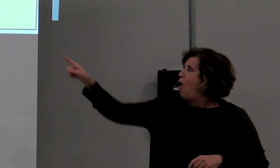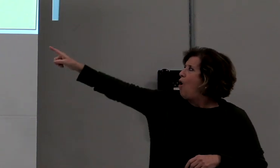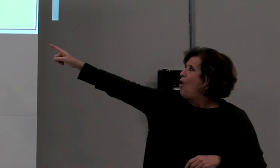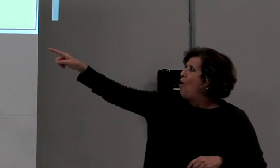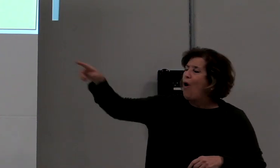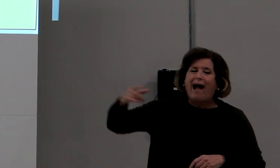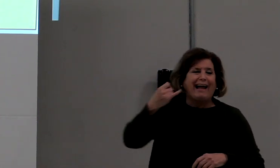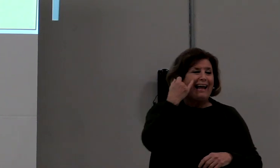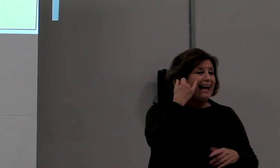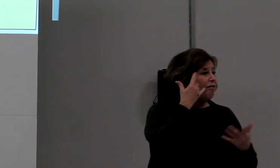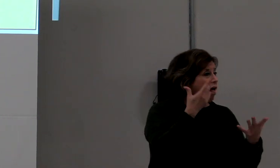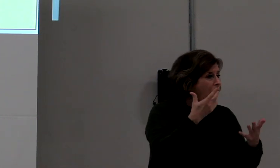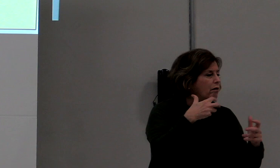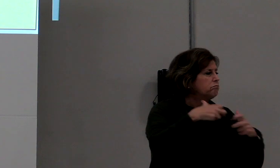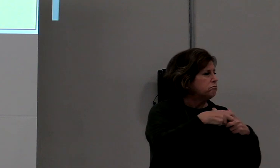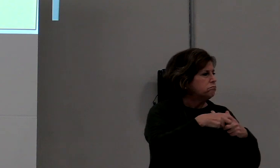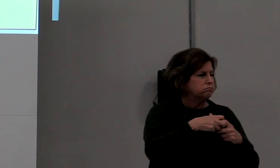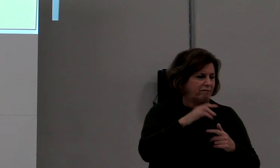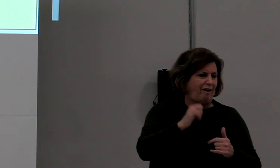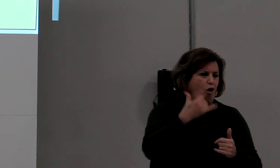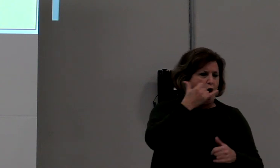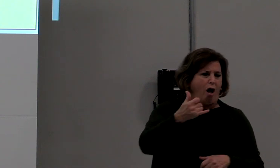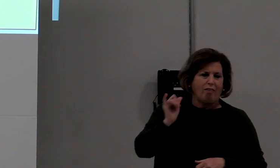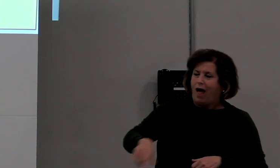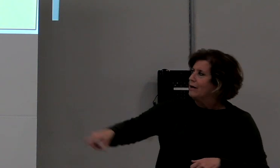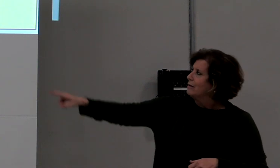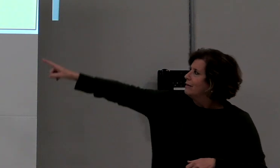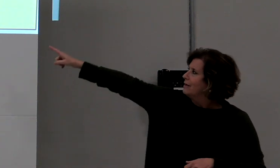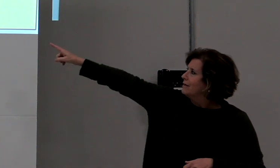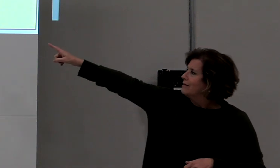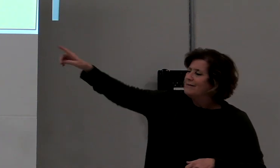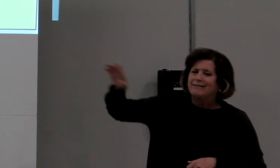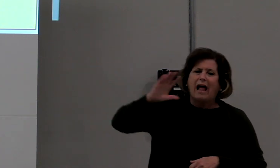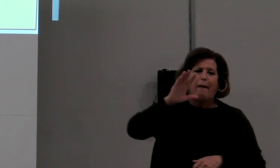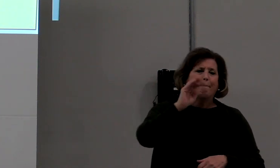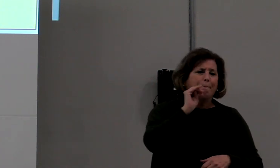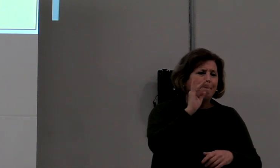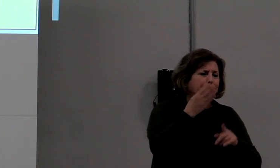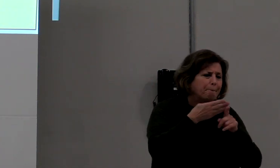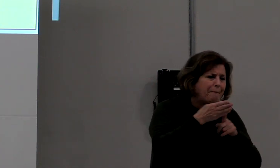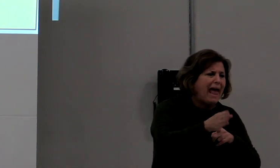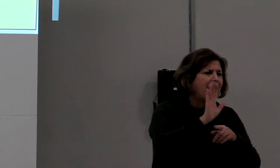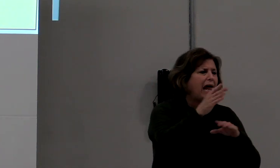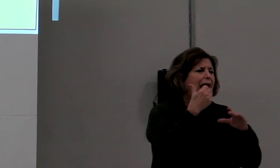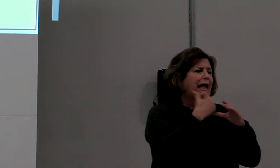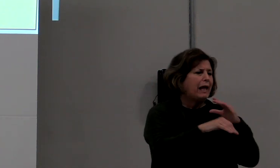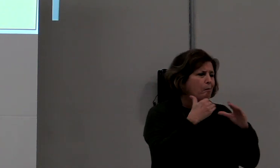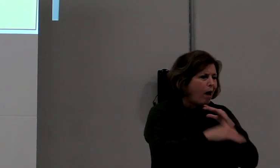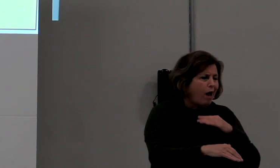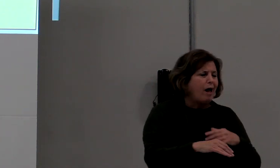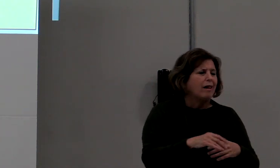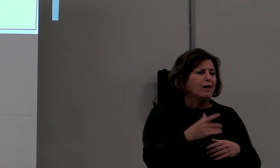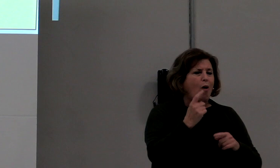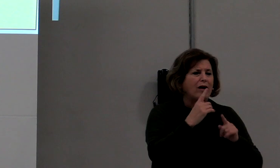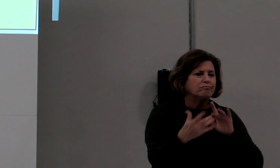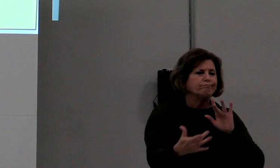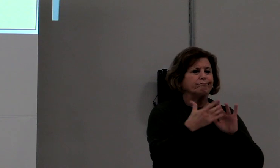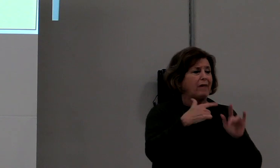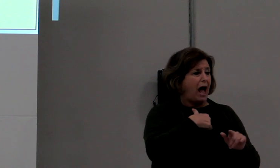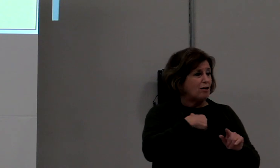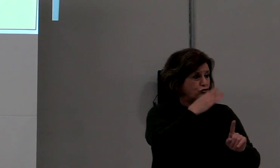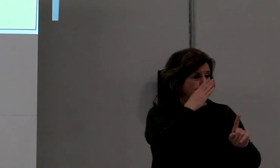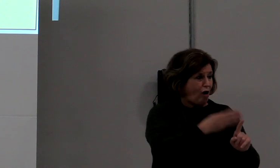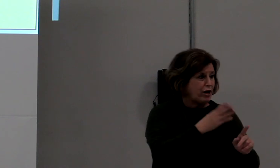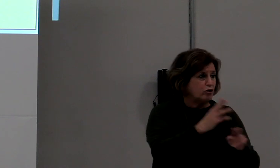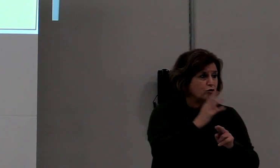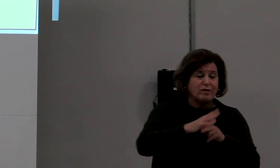the catch-all for everything. And this is our main information, or our email address. If you want to get a hold of our staff directly, you can